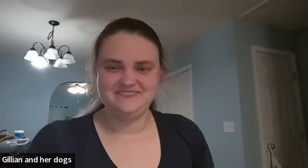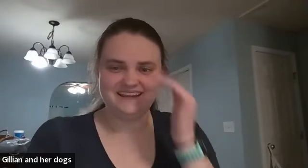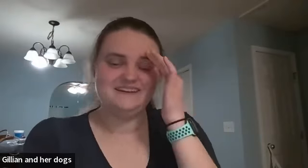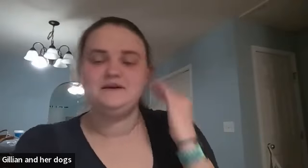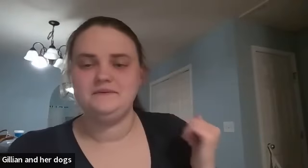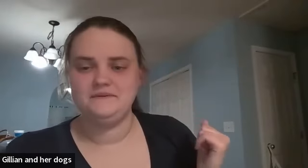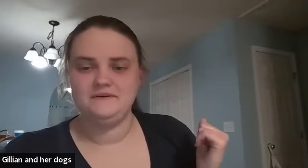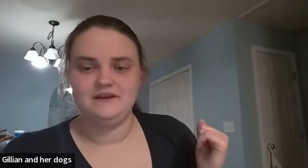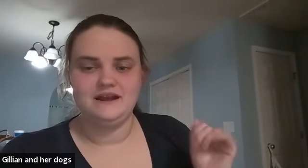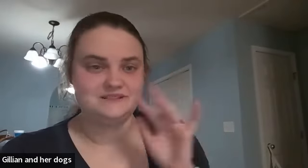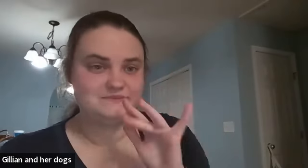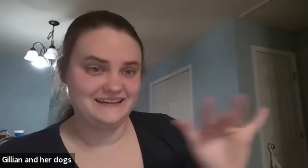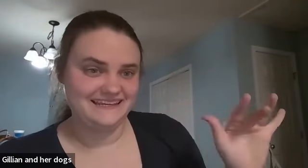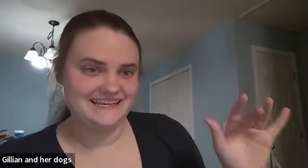Right. All right, I'll spell it again.